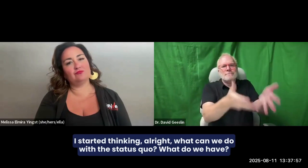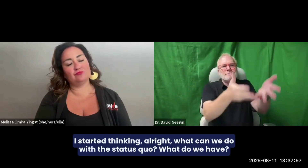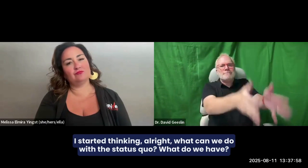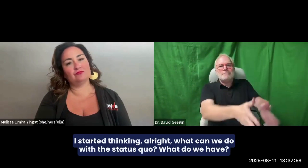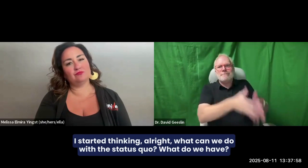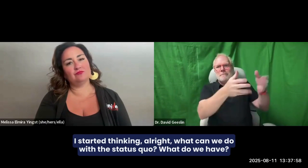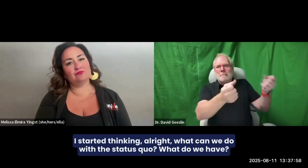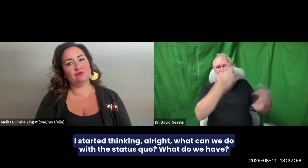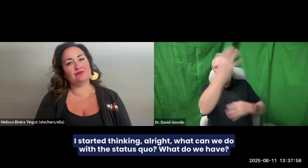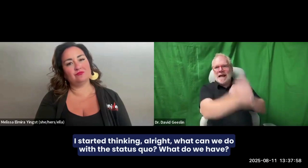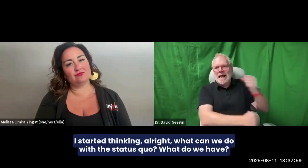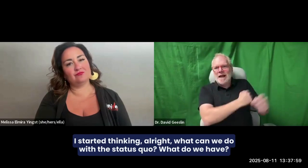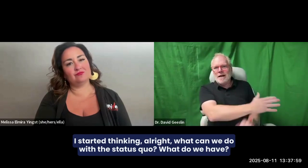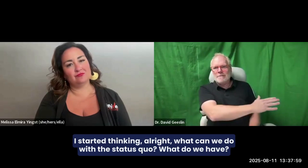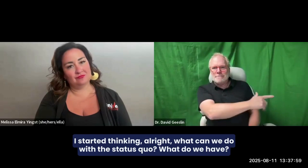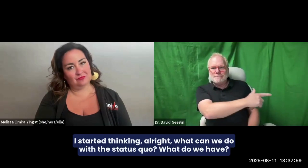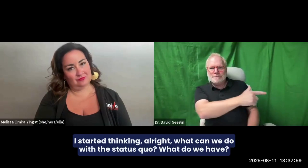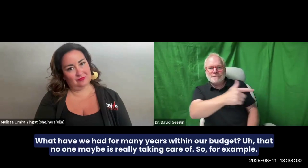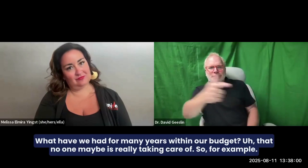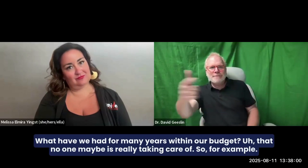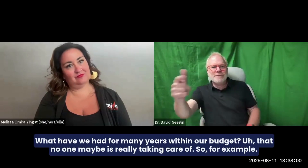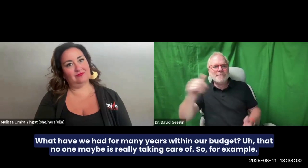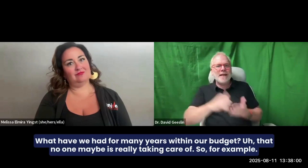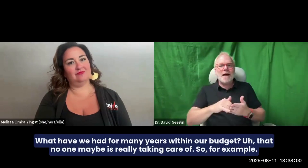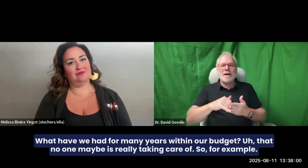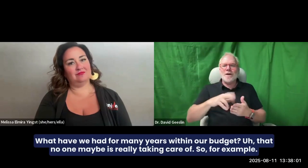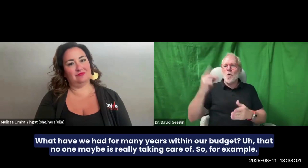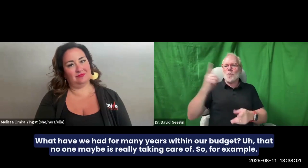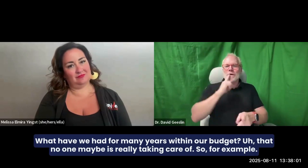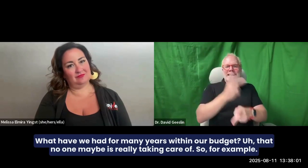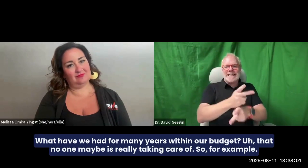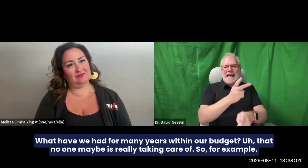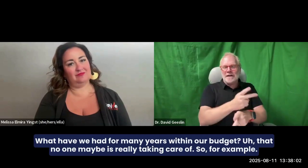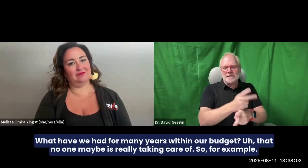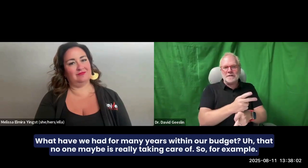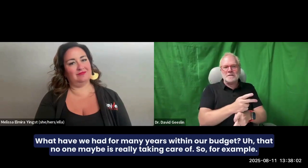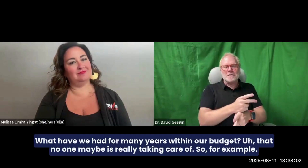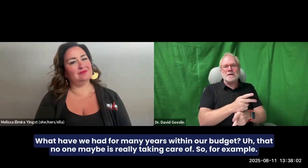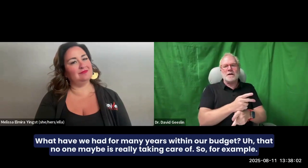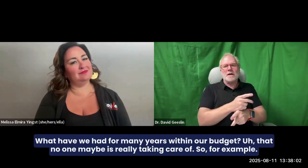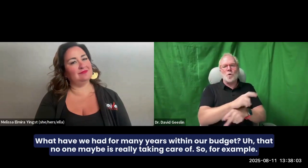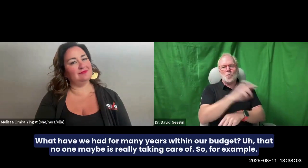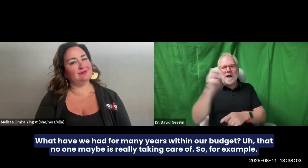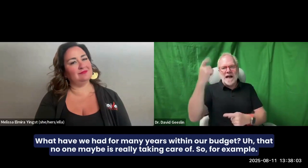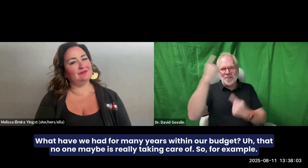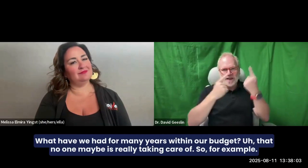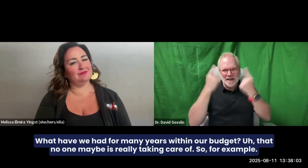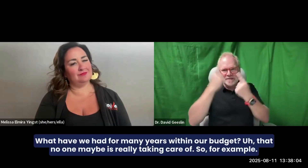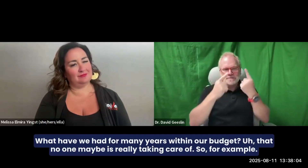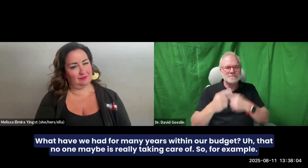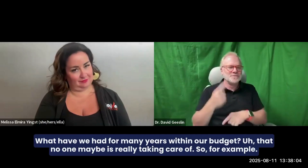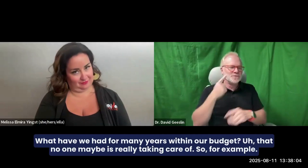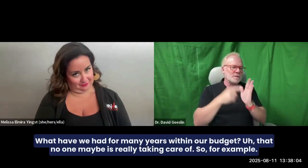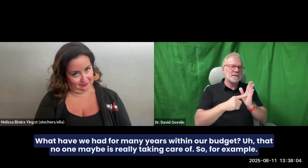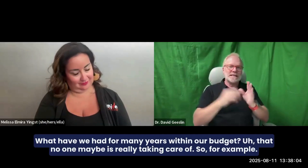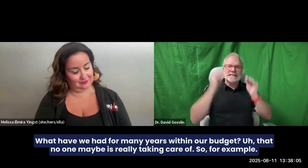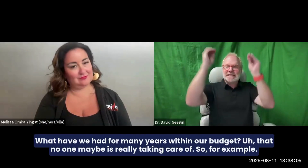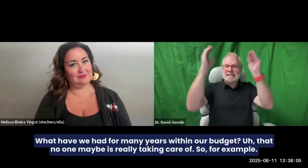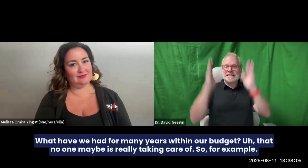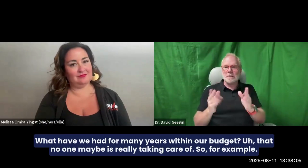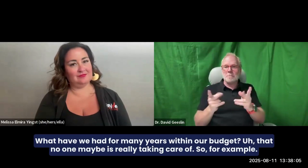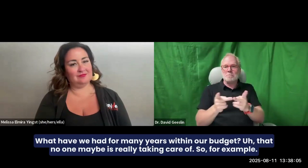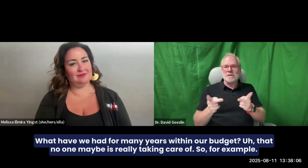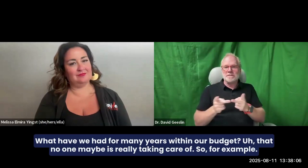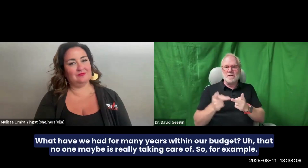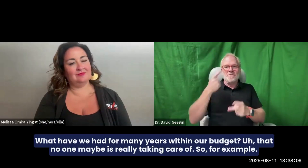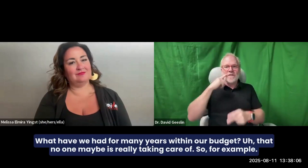do with the status quo? What do we have? What have we had for many years within our budget that no one maybe is really taking